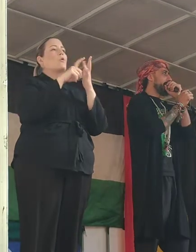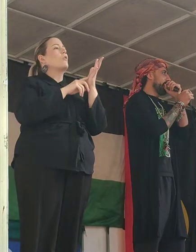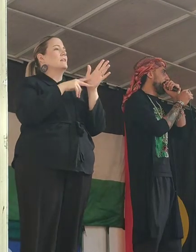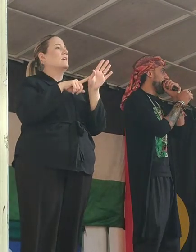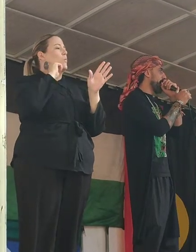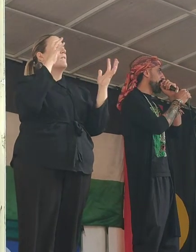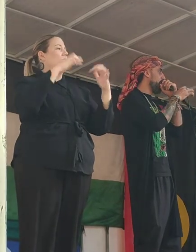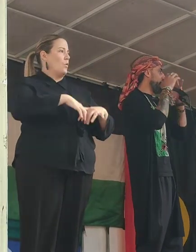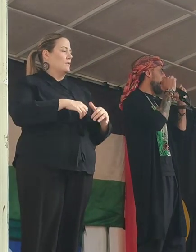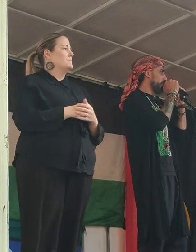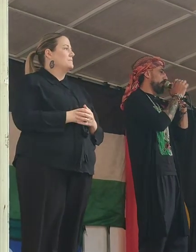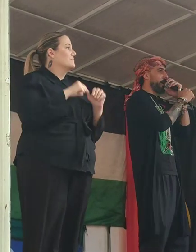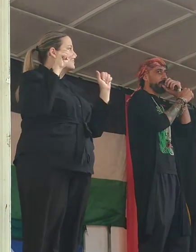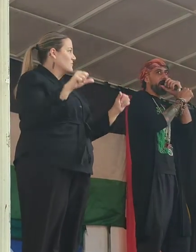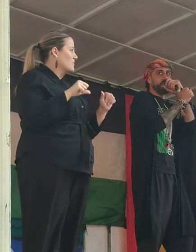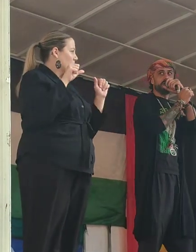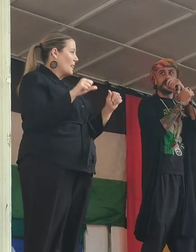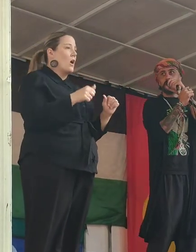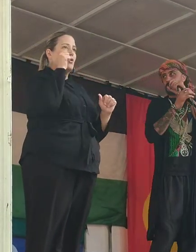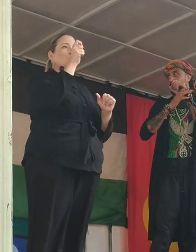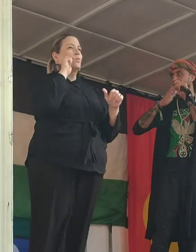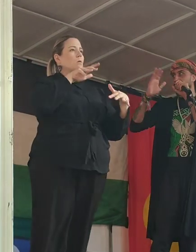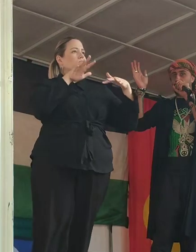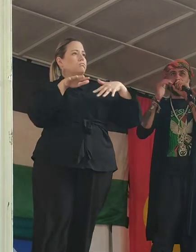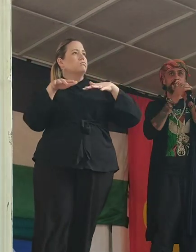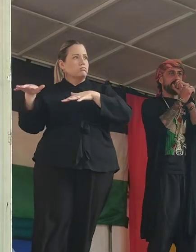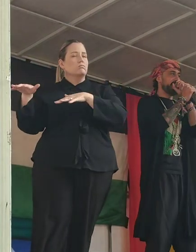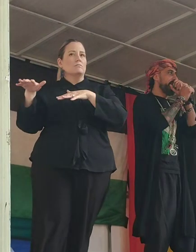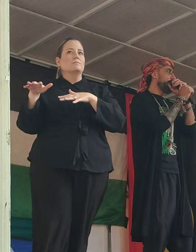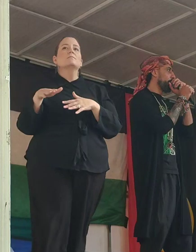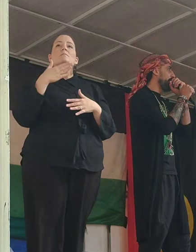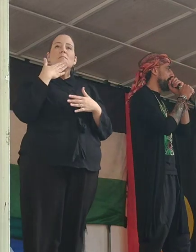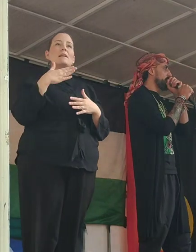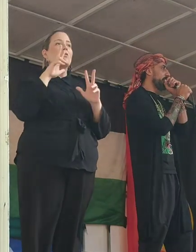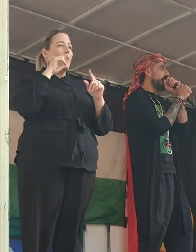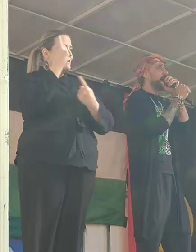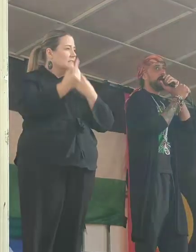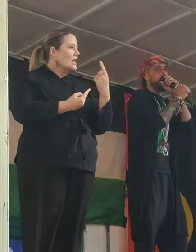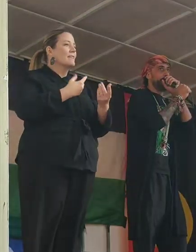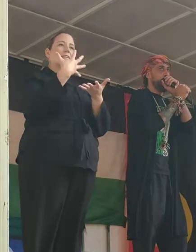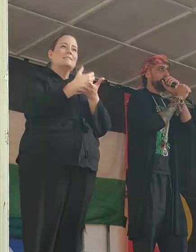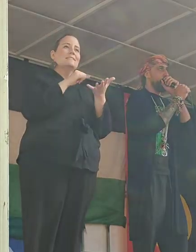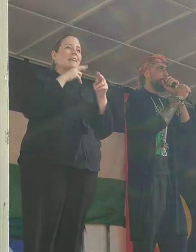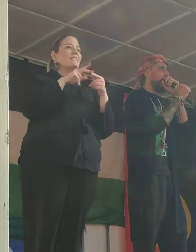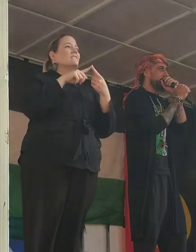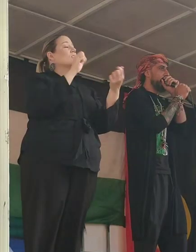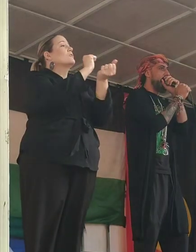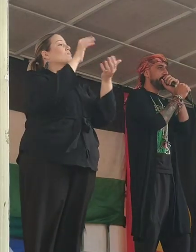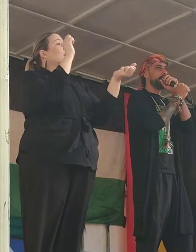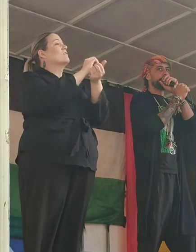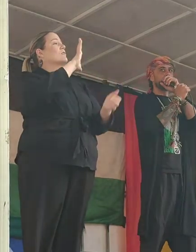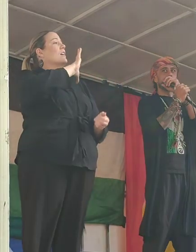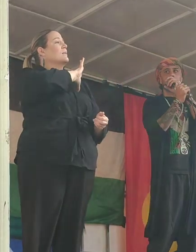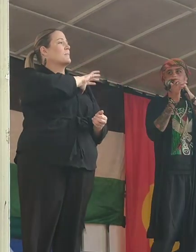Alright, everybody, I know we are good to go to March. So make your way, stay safe, look after each other, and free, free Palestine!